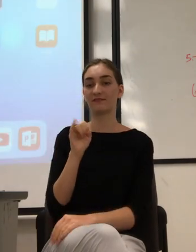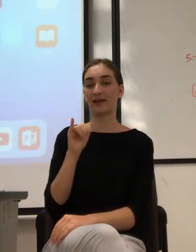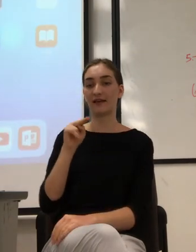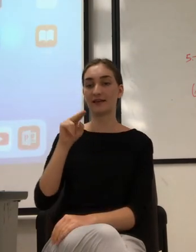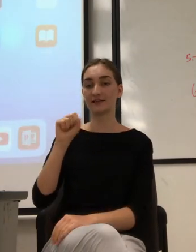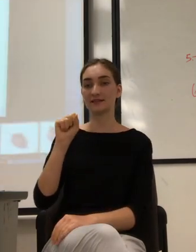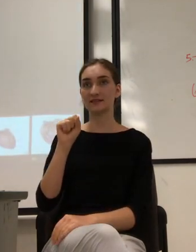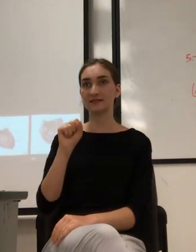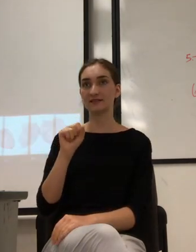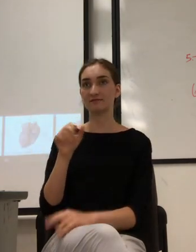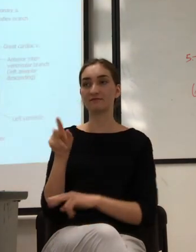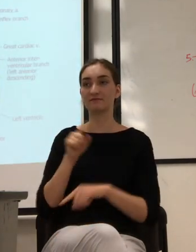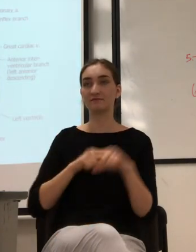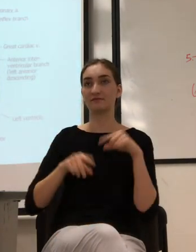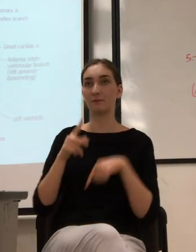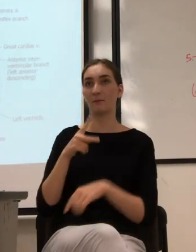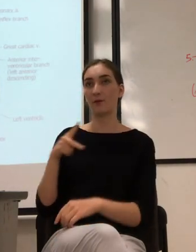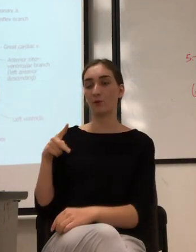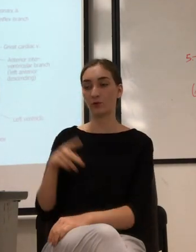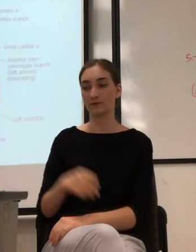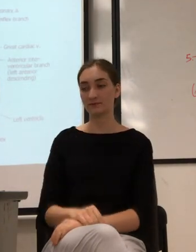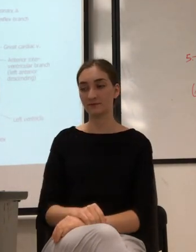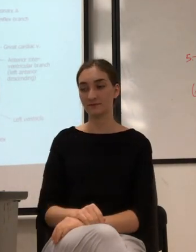I'm going to go back to the PowerPoint slides.